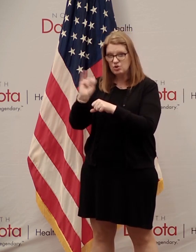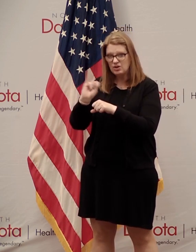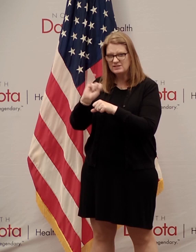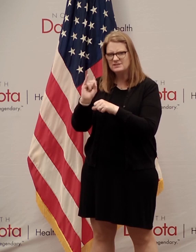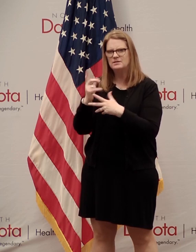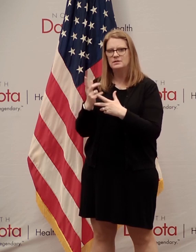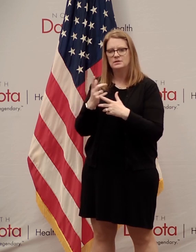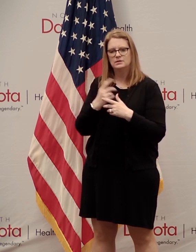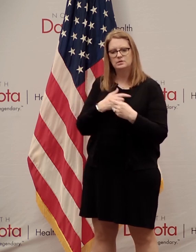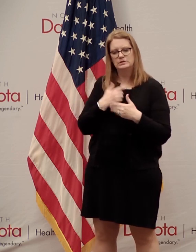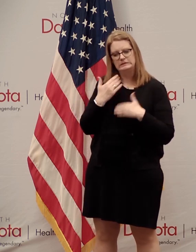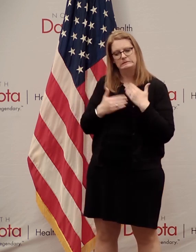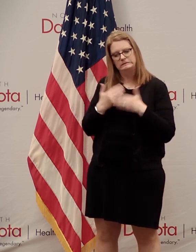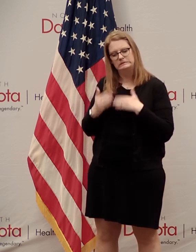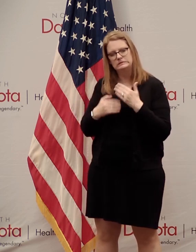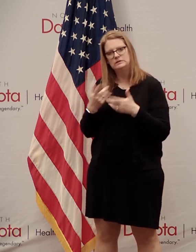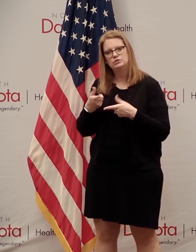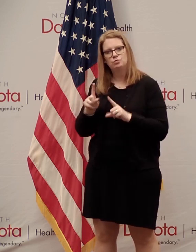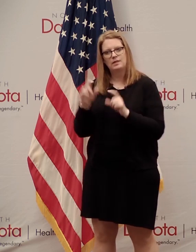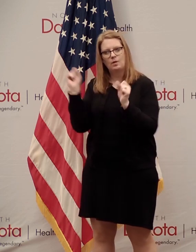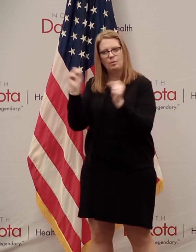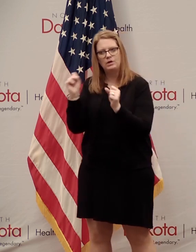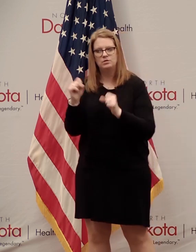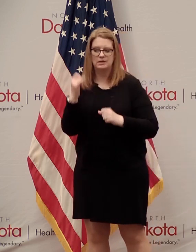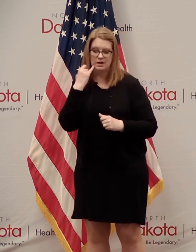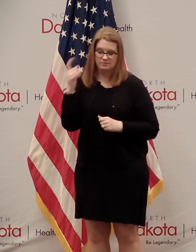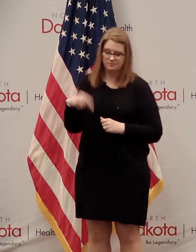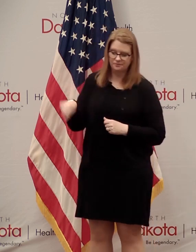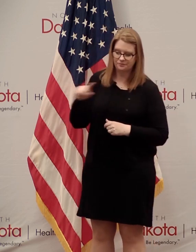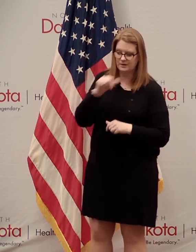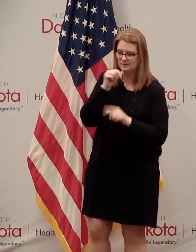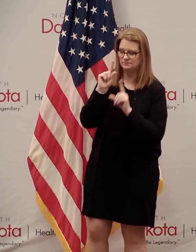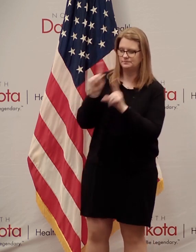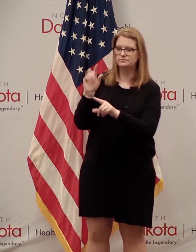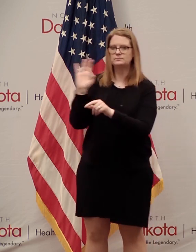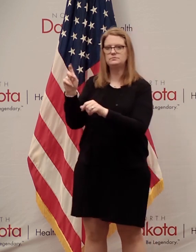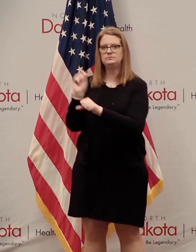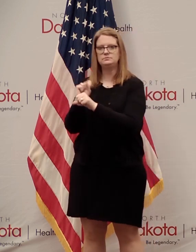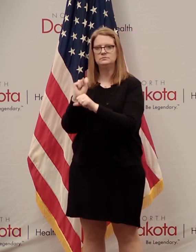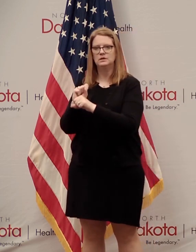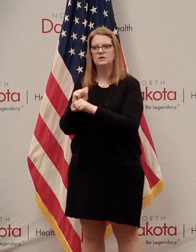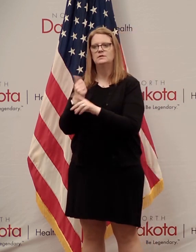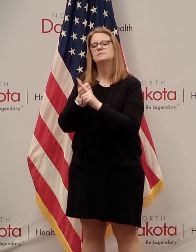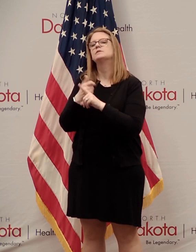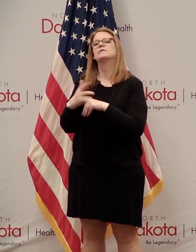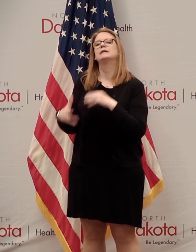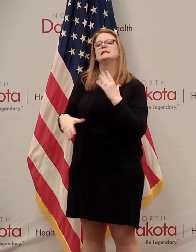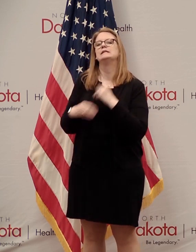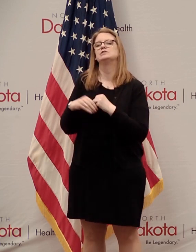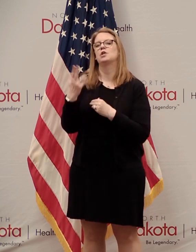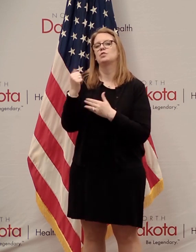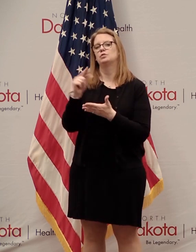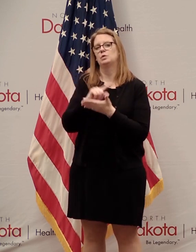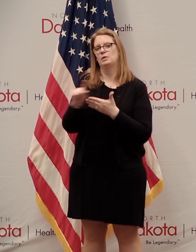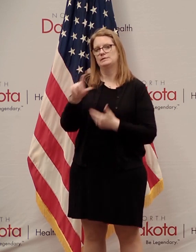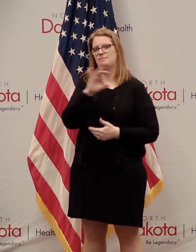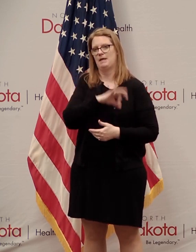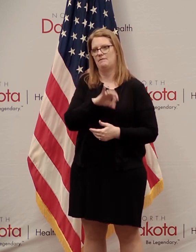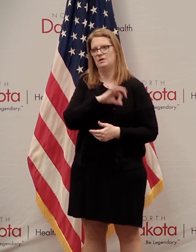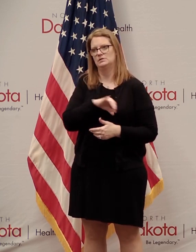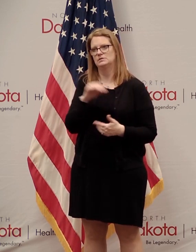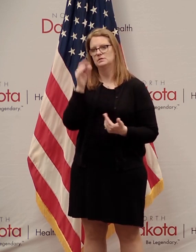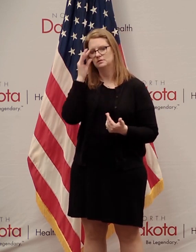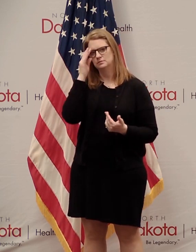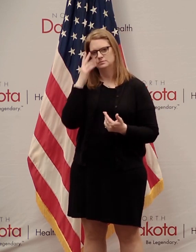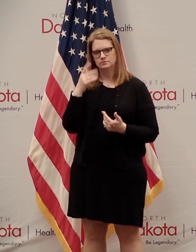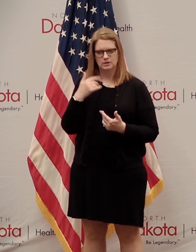manage through the winter, and those individuals, if they're not going back to work, can get an additional 13 weeks of benefits. So it would depend on whether